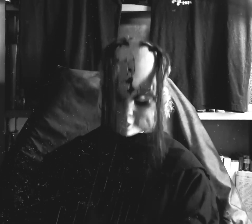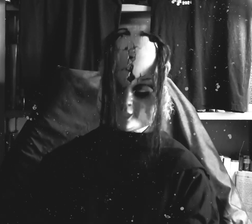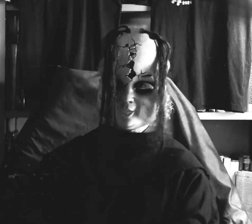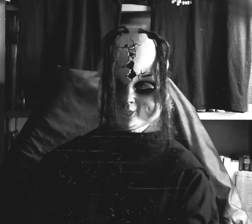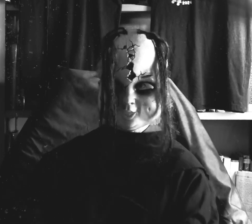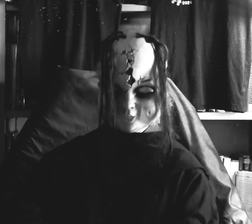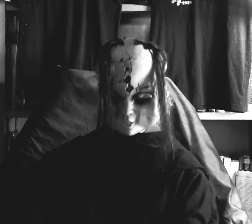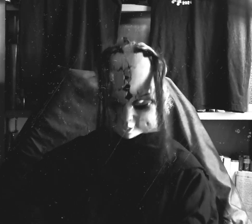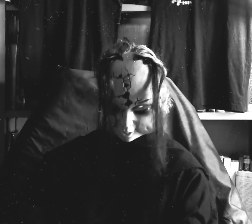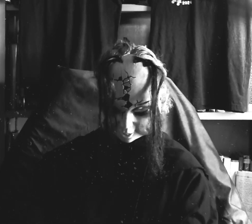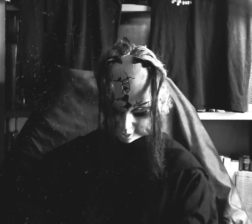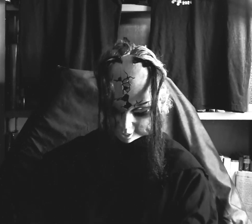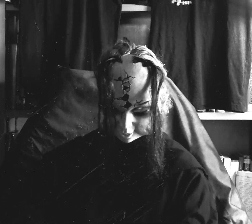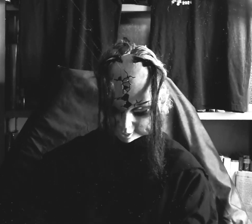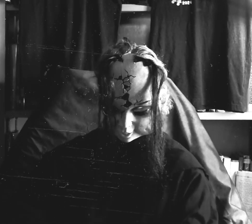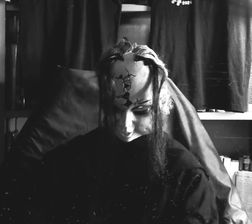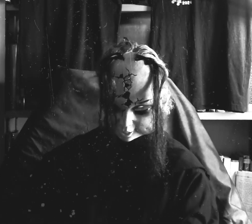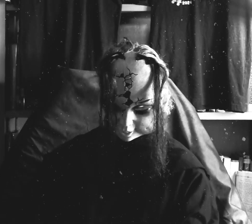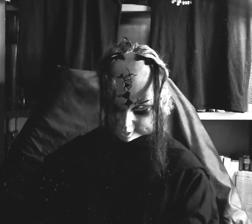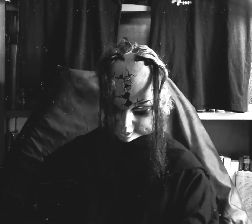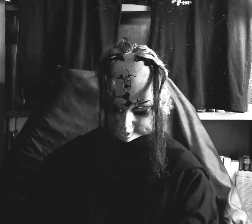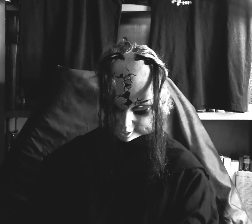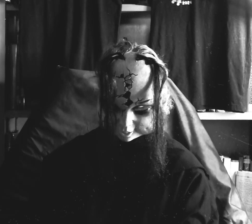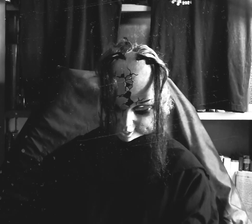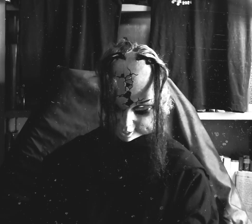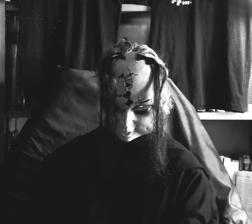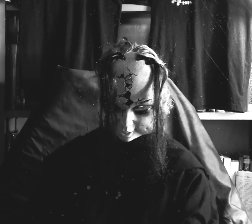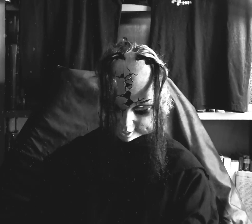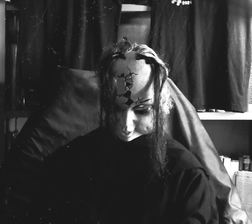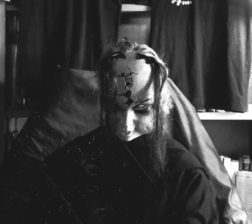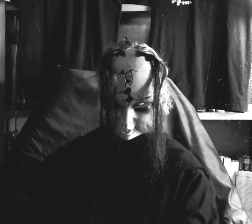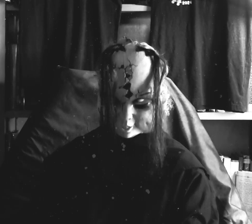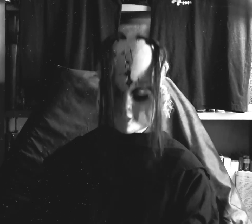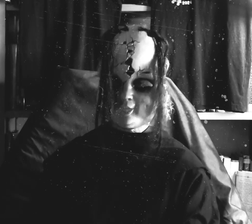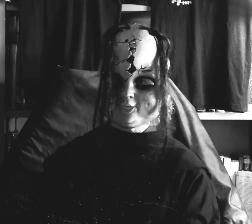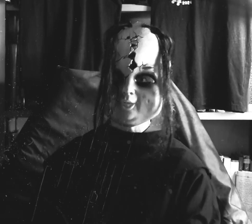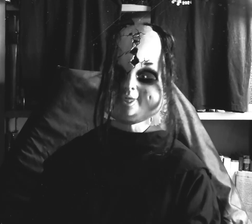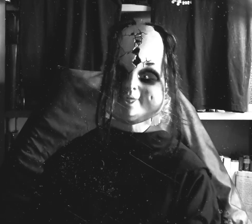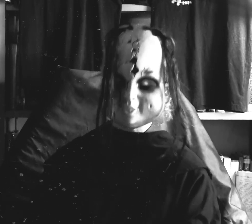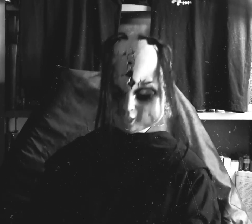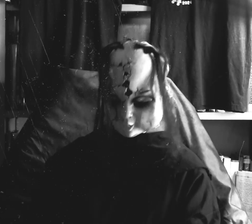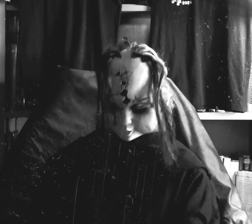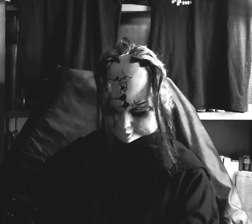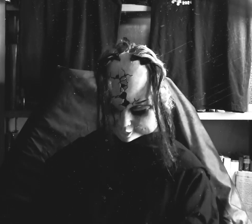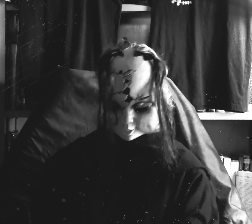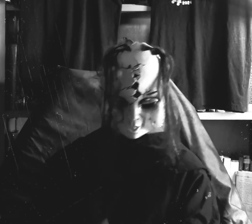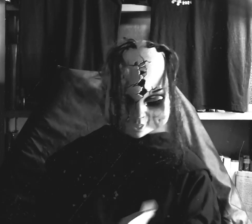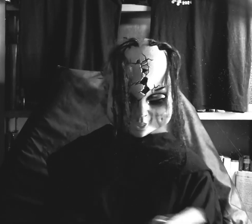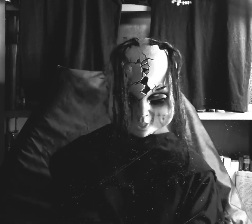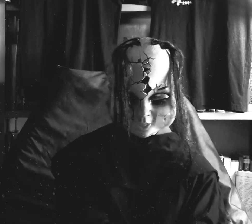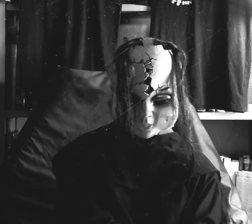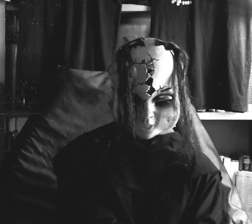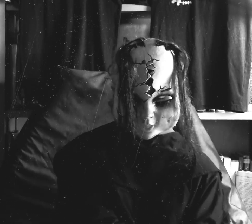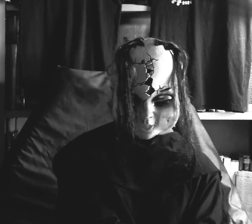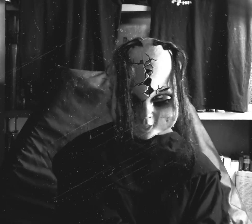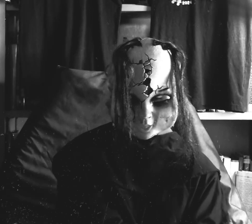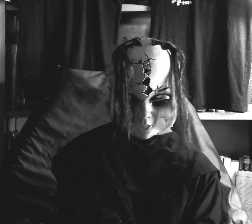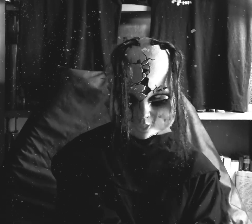Maria was in the grave, the villagers heard the sound of her crying down by the